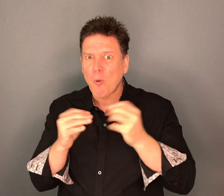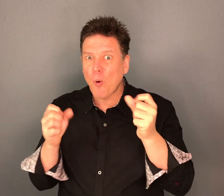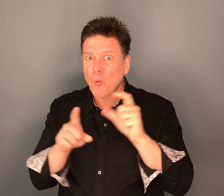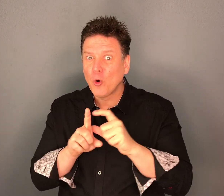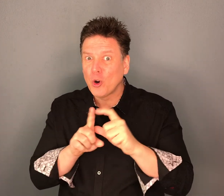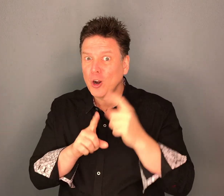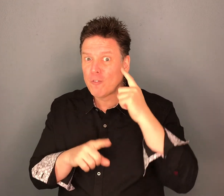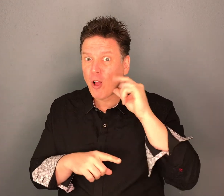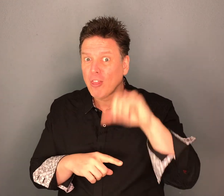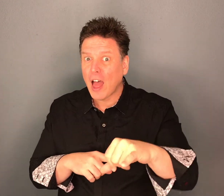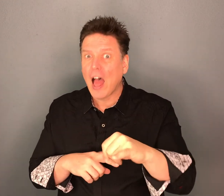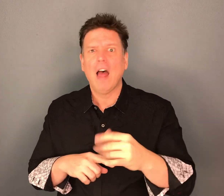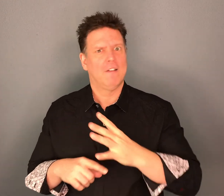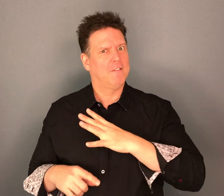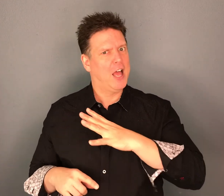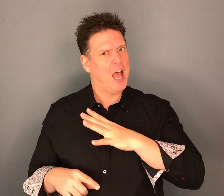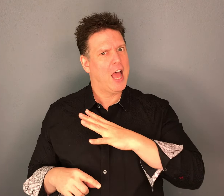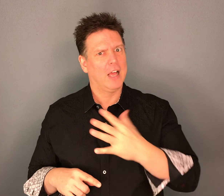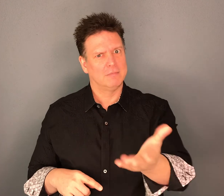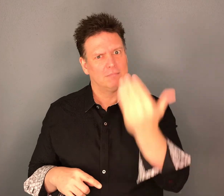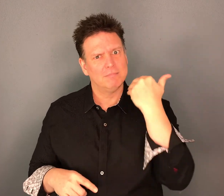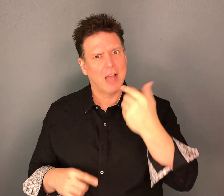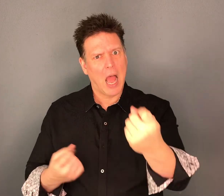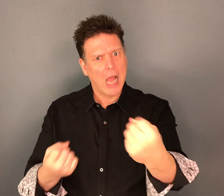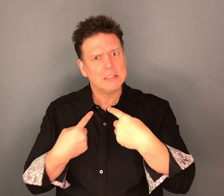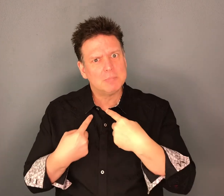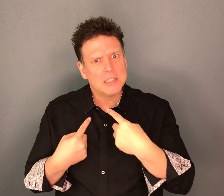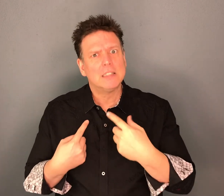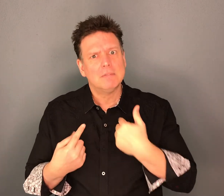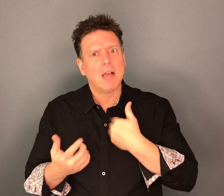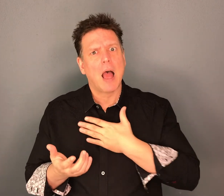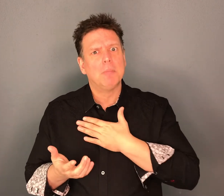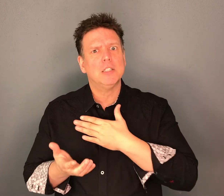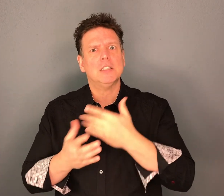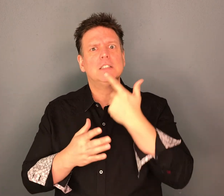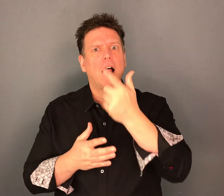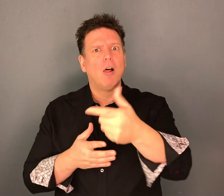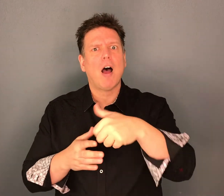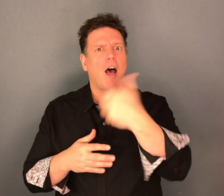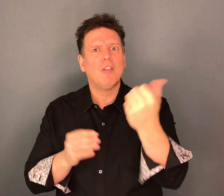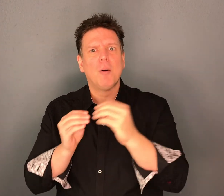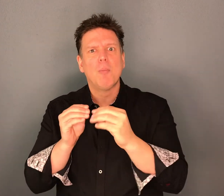Maybe you need more words for food, huh? That's great. Ask me. I'm happy to share.